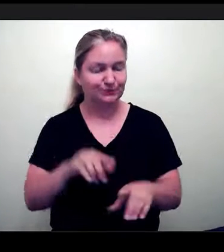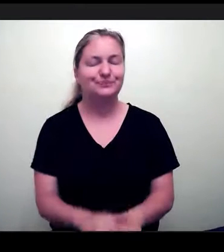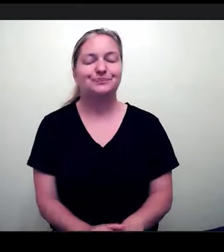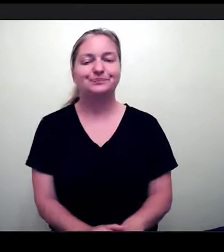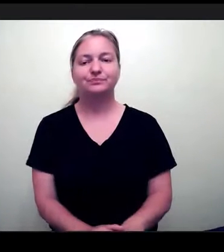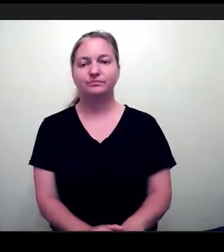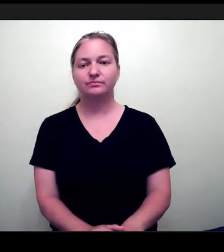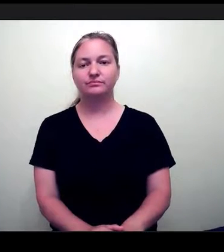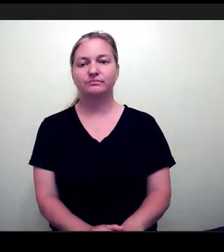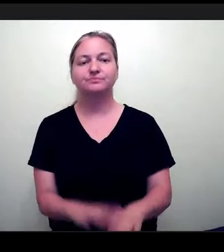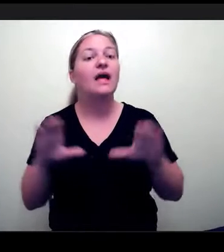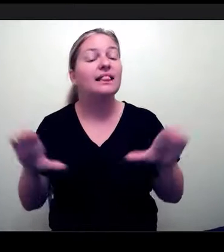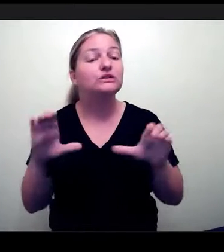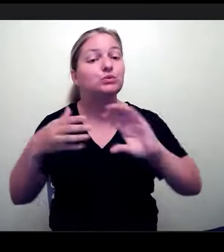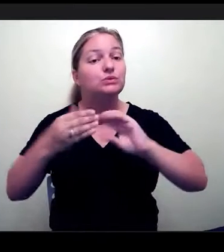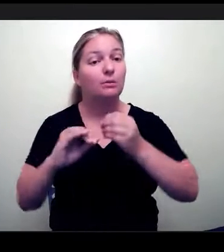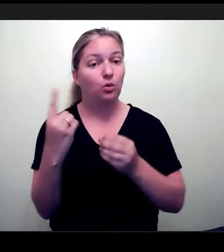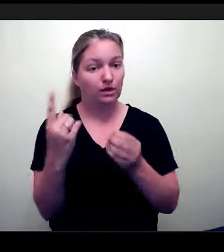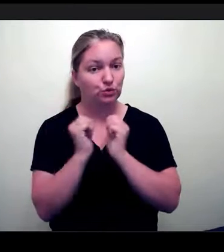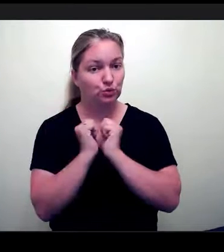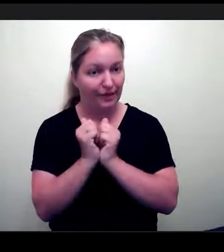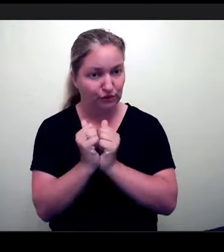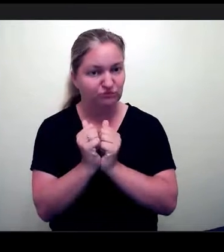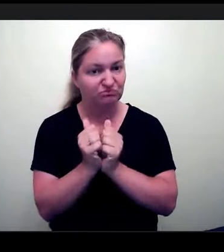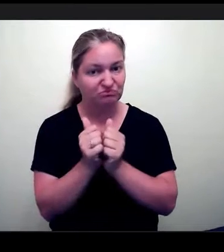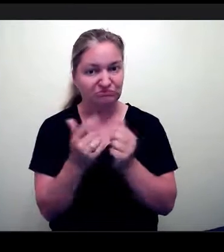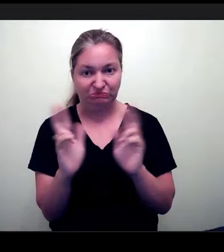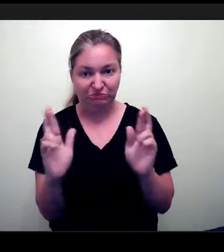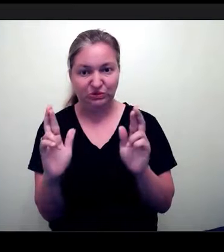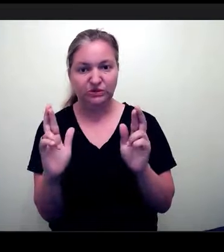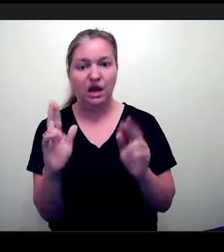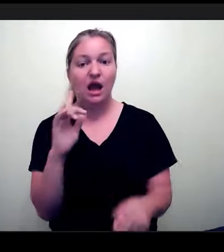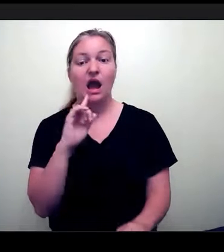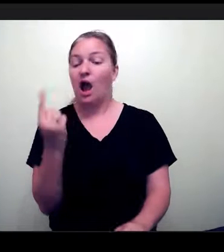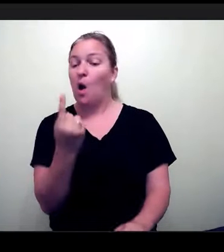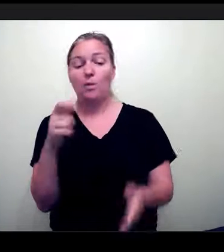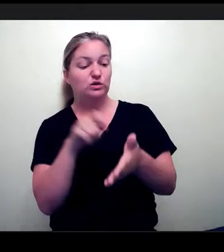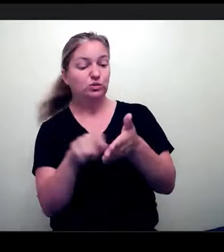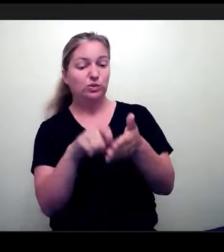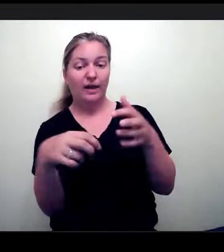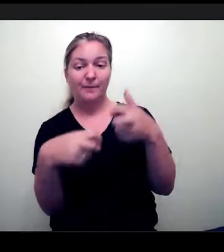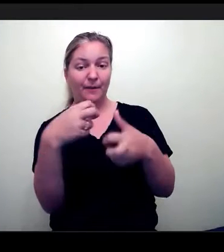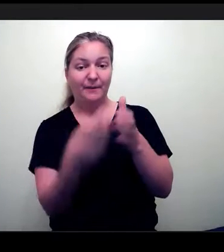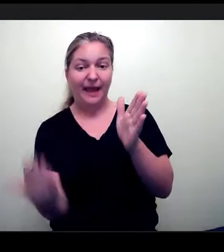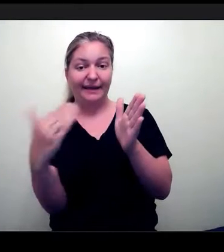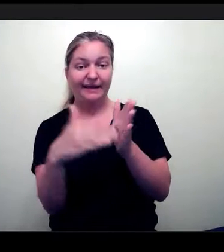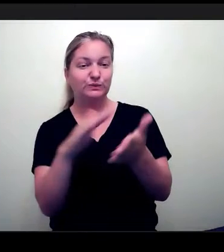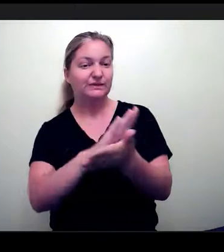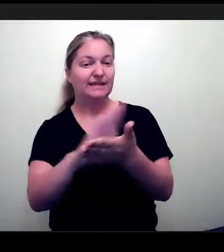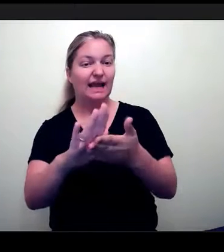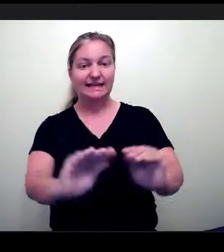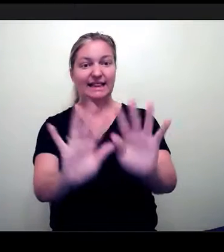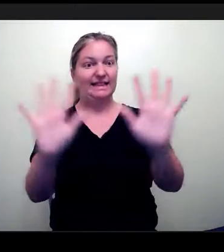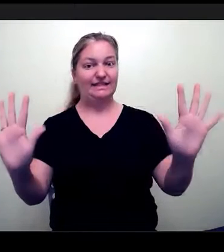So, let's do number one together. I always rewrite the problem so it's nice and